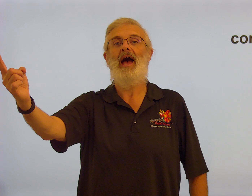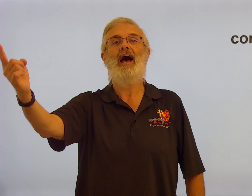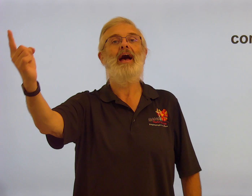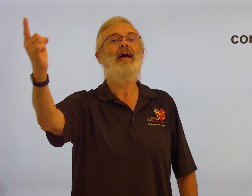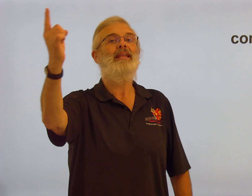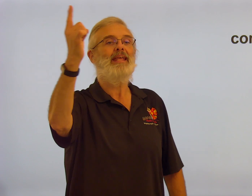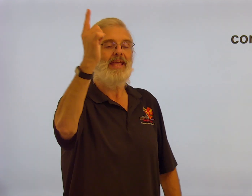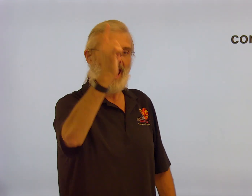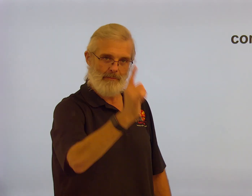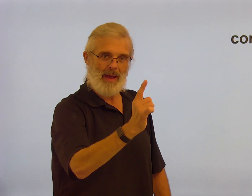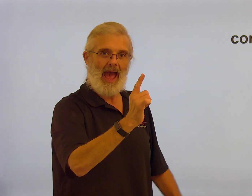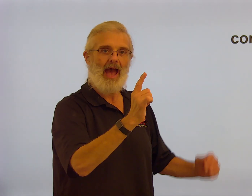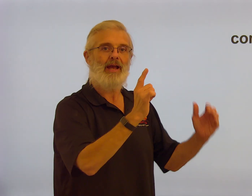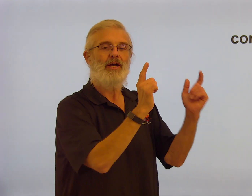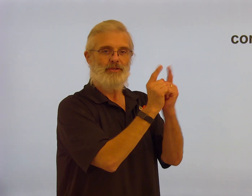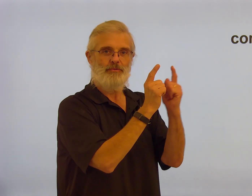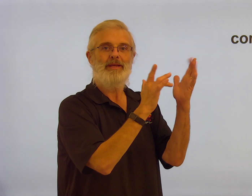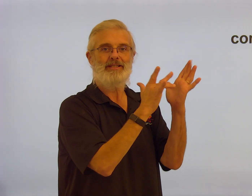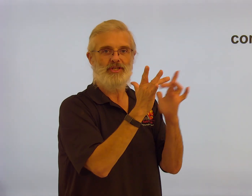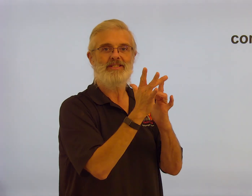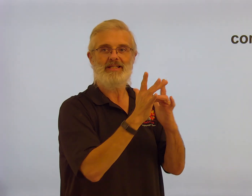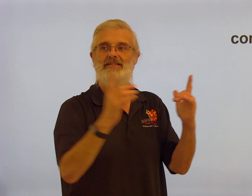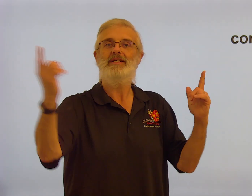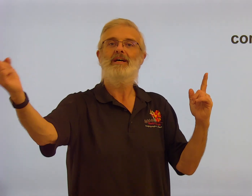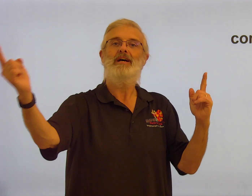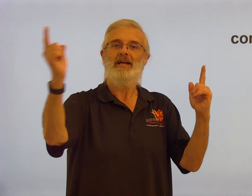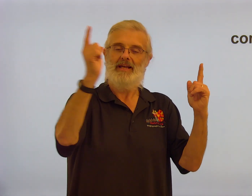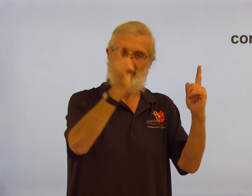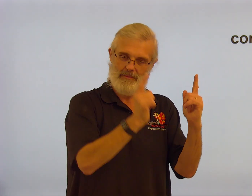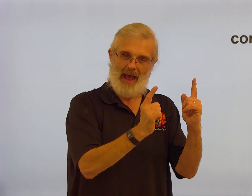he came back to me Jesus came back